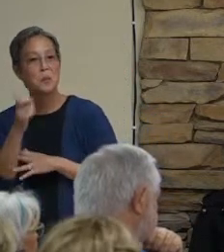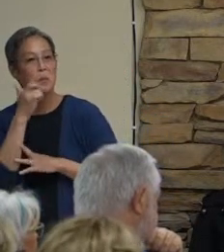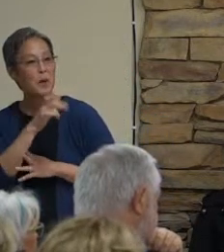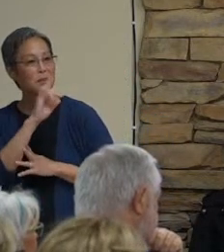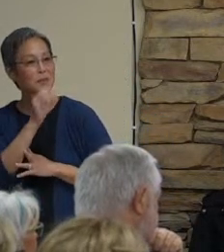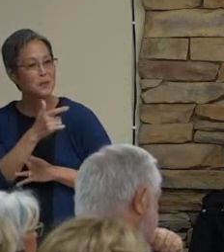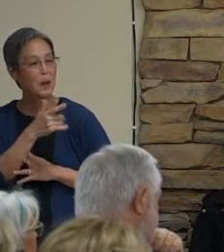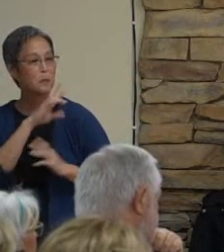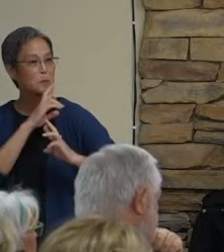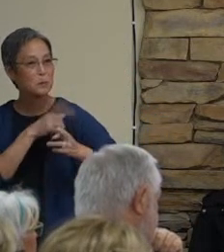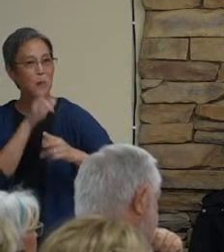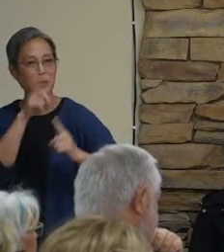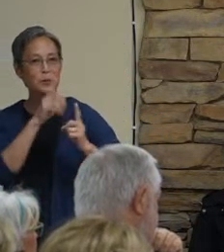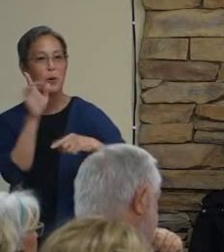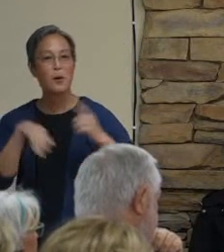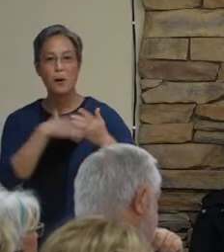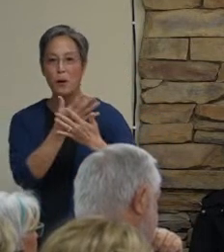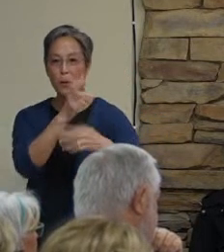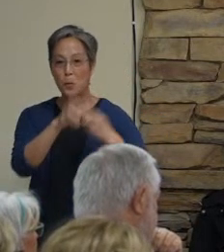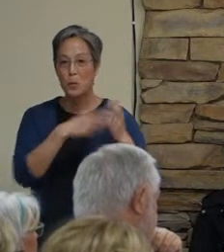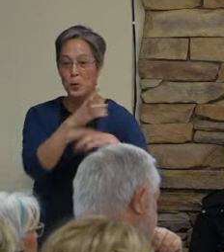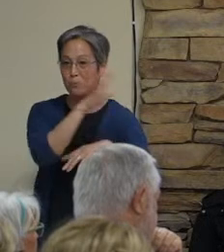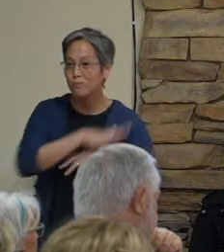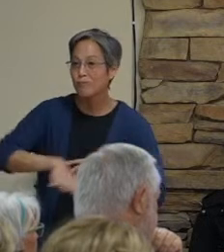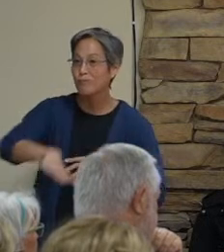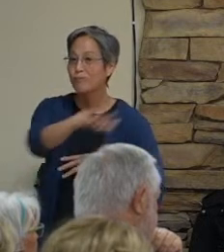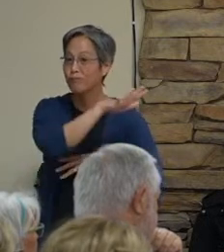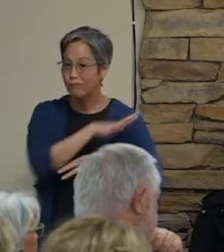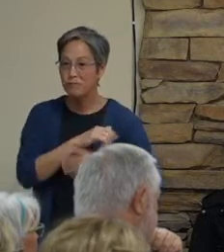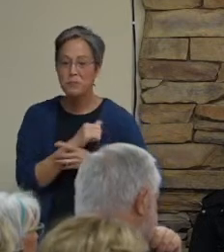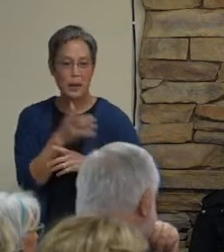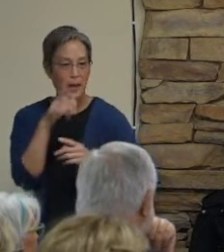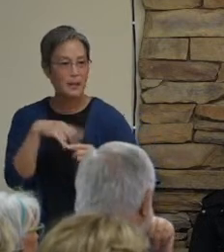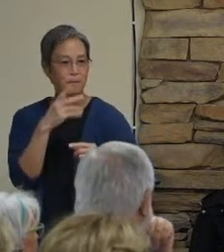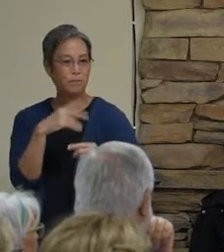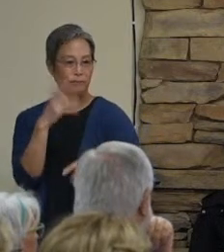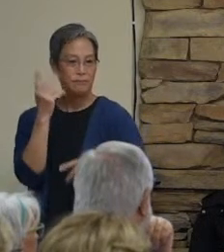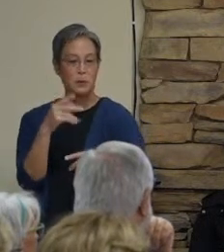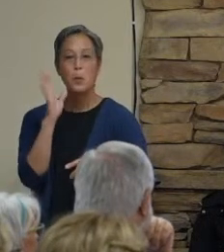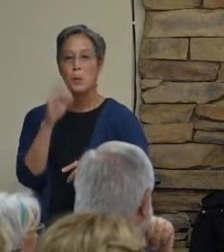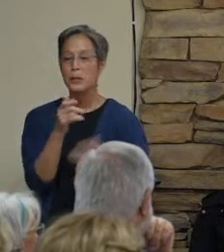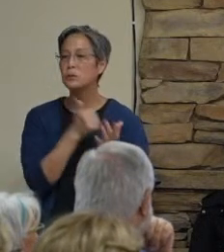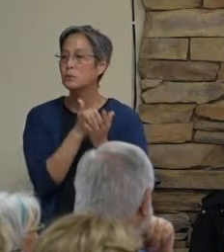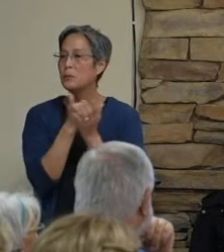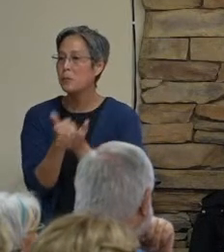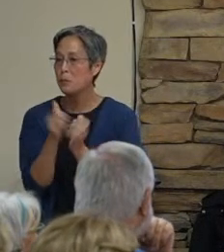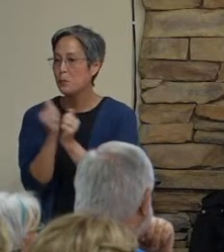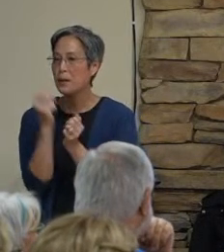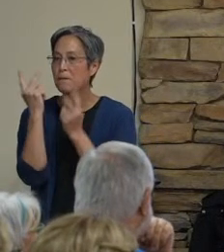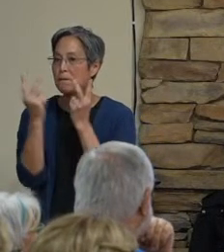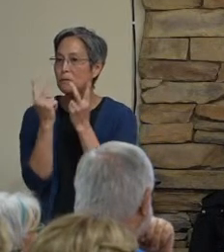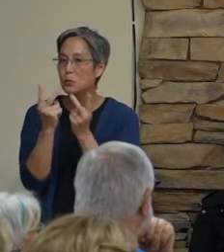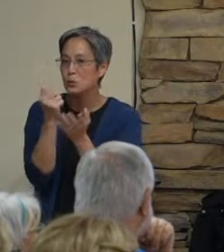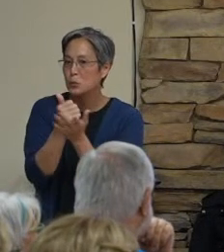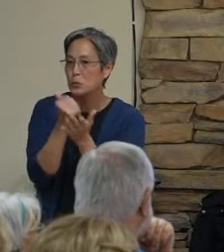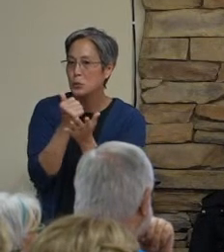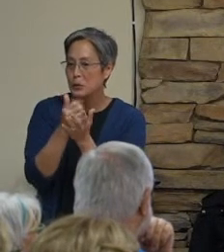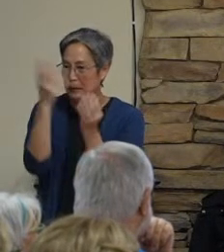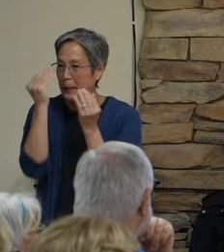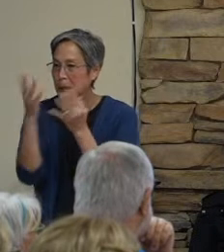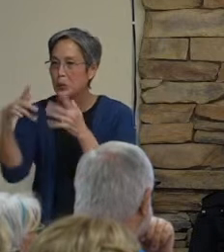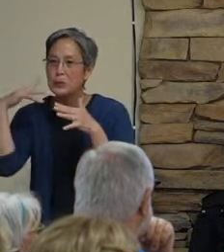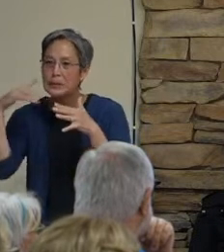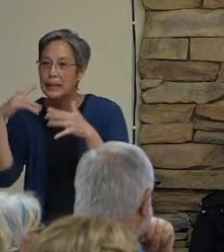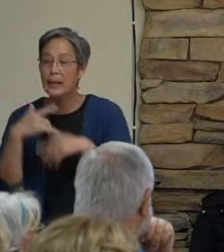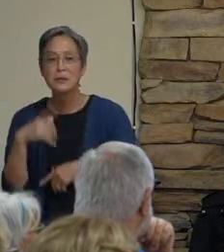the world around them and provide them with visual cues to sounds in their environment, allowing them to confidently venture into the world, knowing they're not